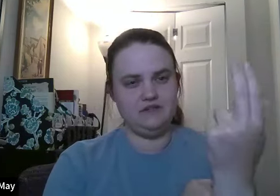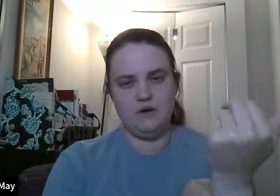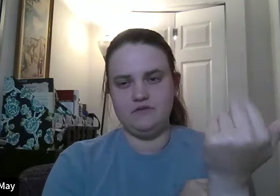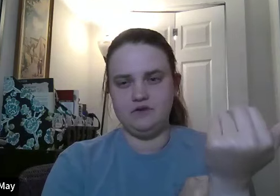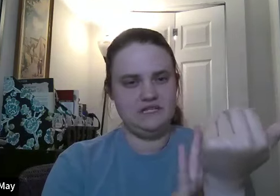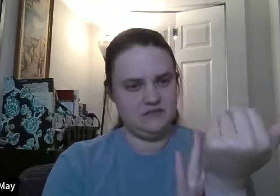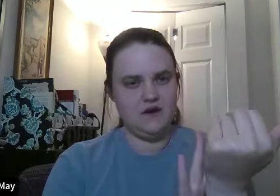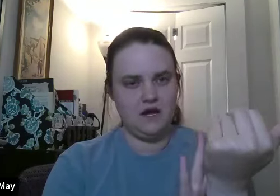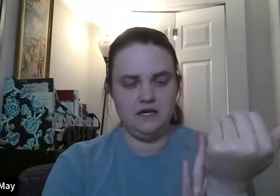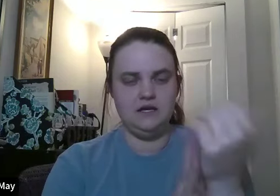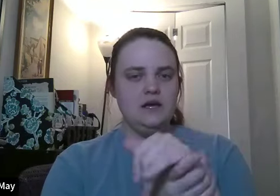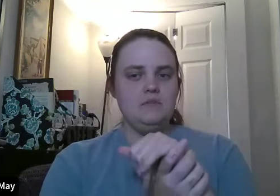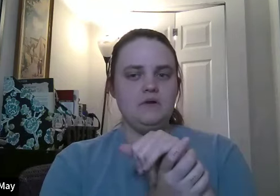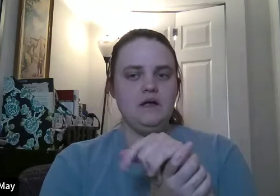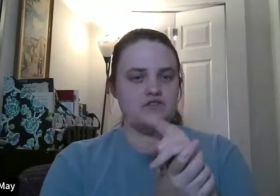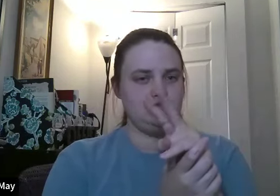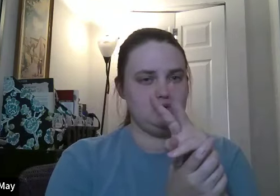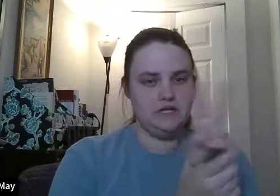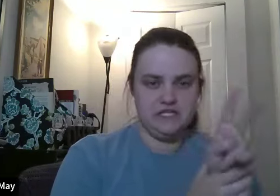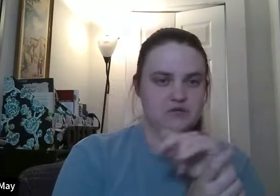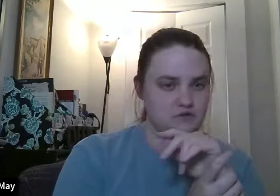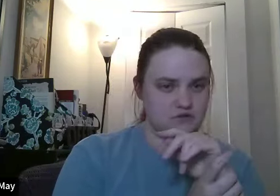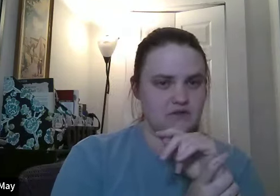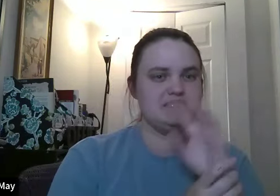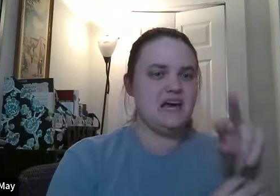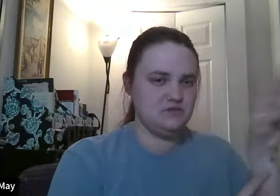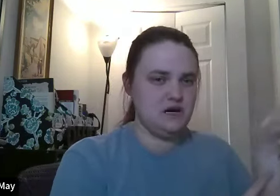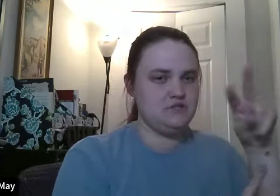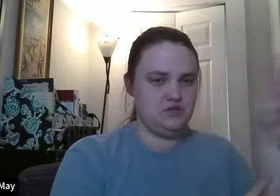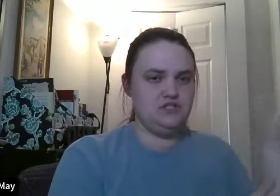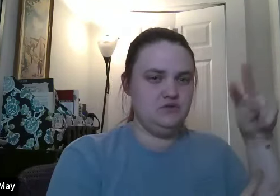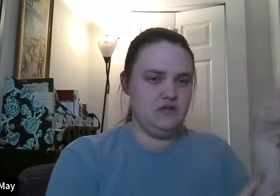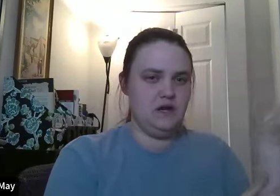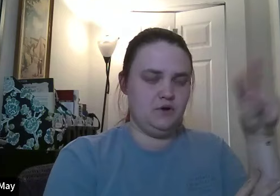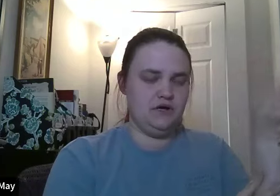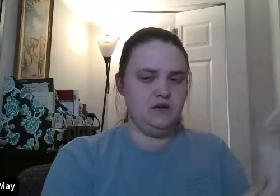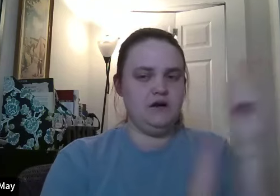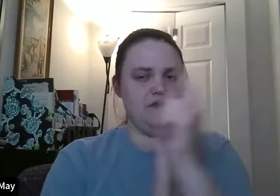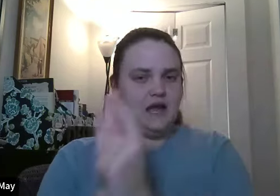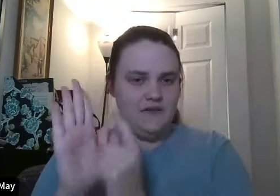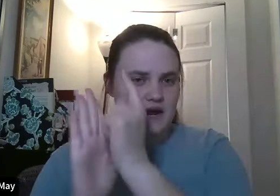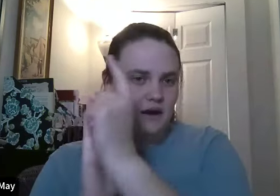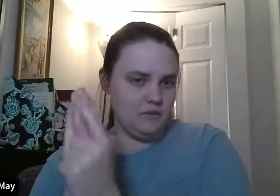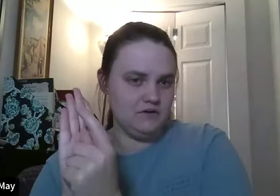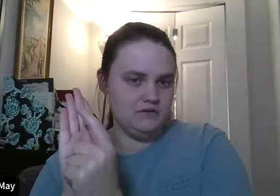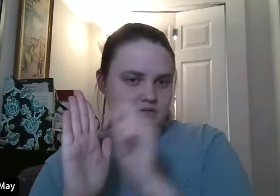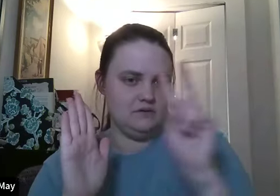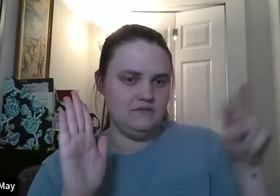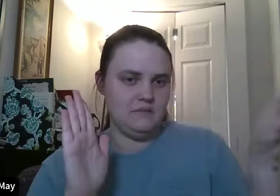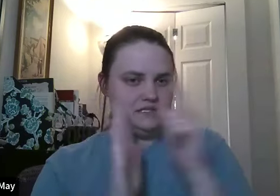12 and 13 is fine, but like 22, those sort of things, that's when I would start to do the number here and then add that hour, if that makes